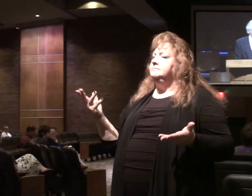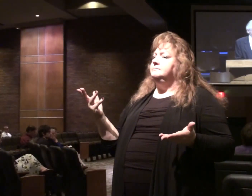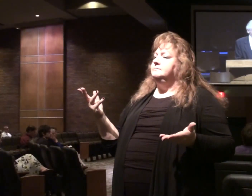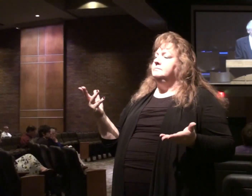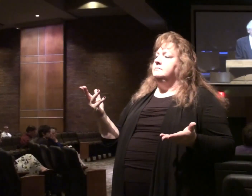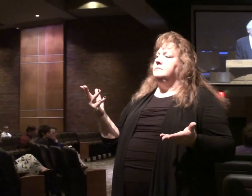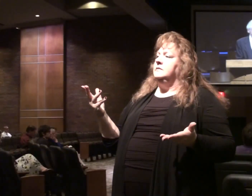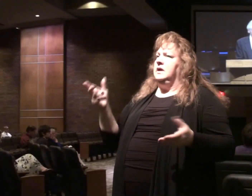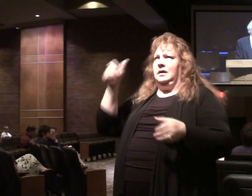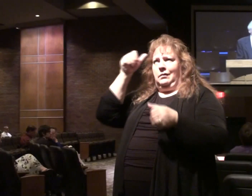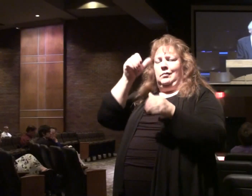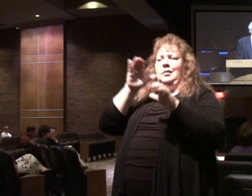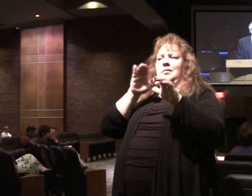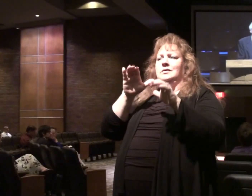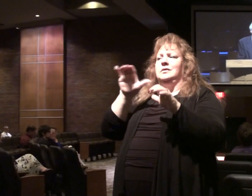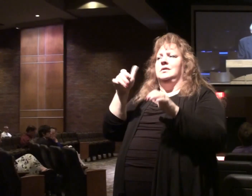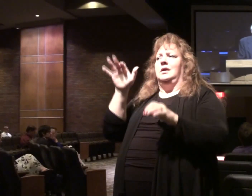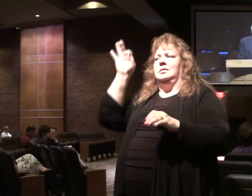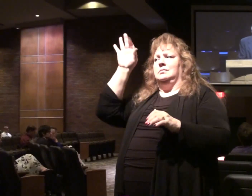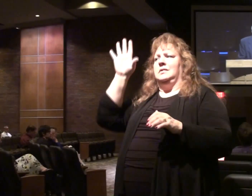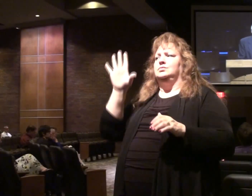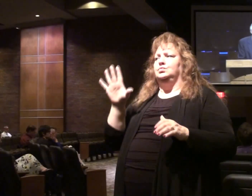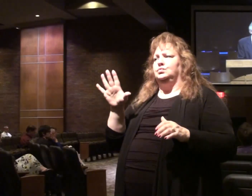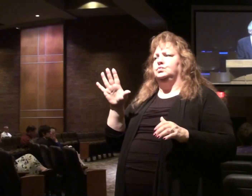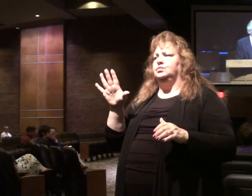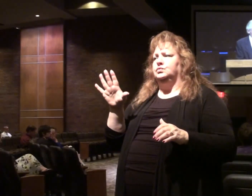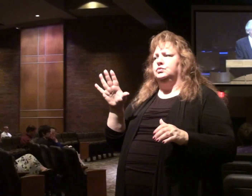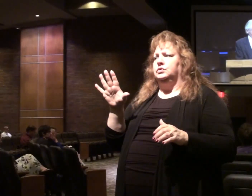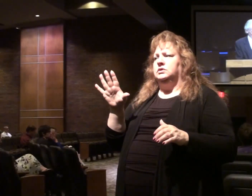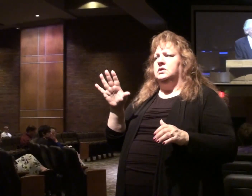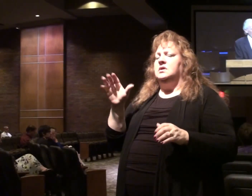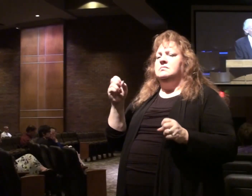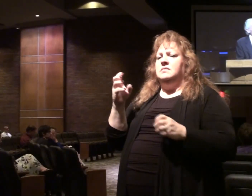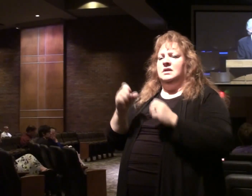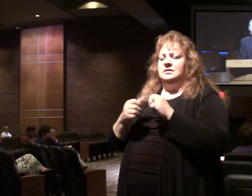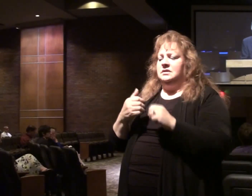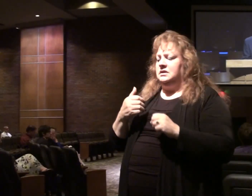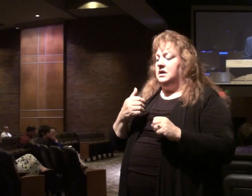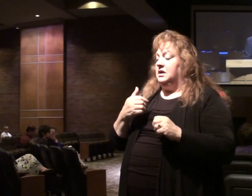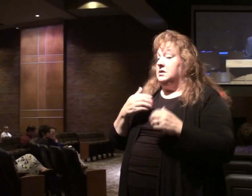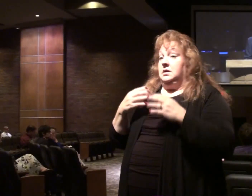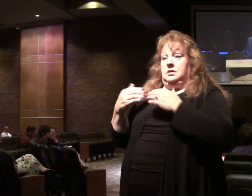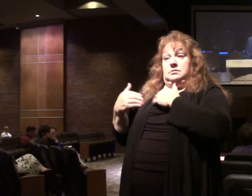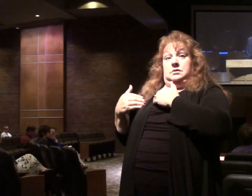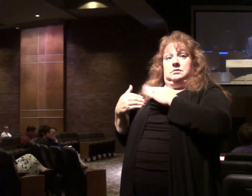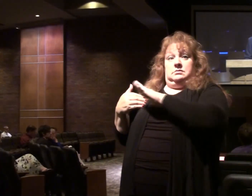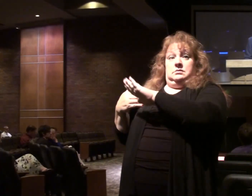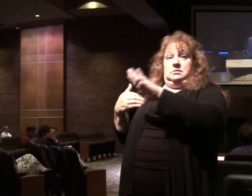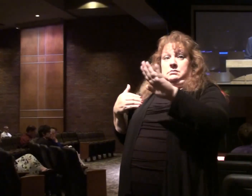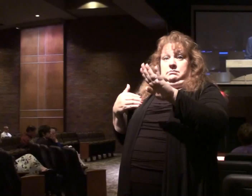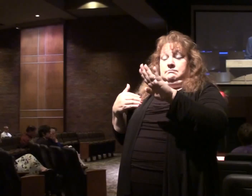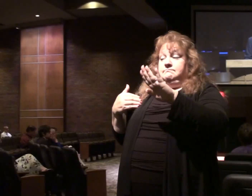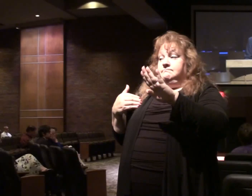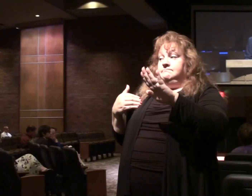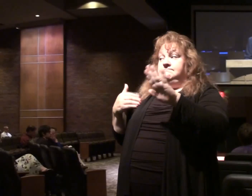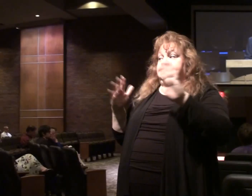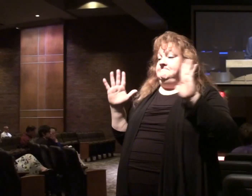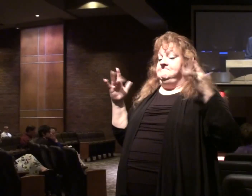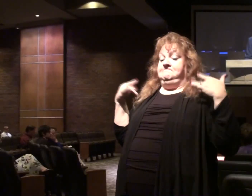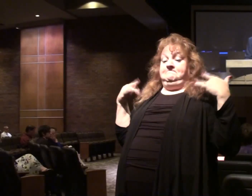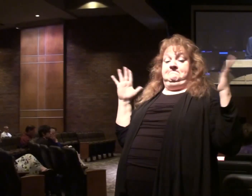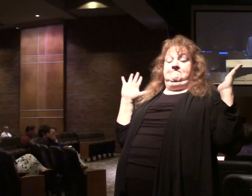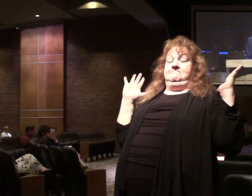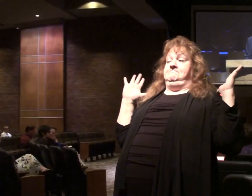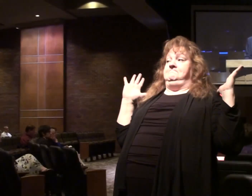I remember a conversation with a fellow pastor 3 years ago. He said, I'm not taking responsibility for the condition of the people that